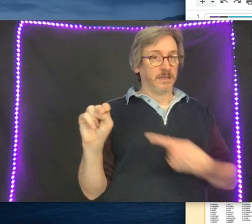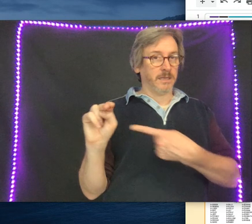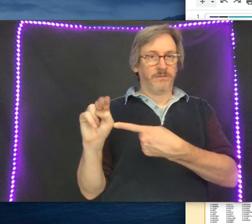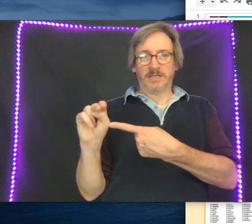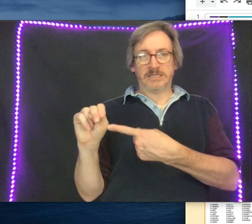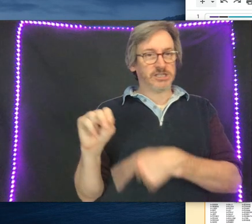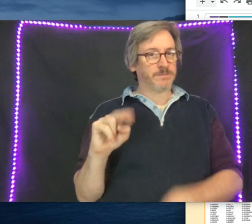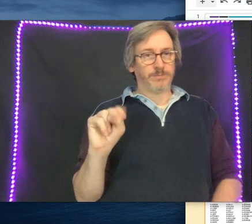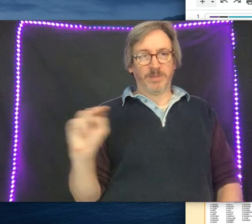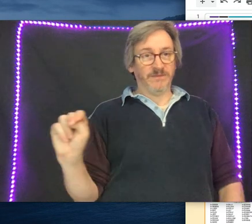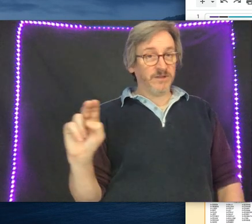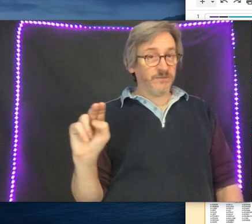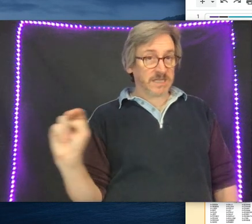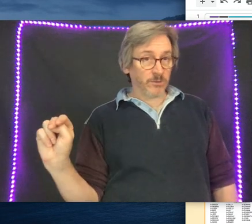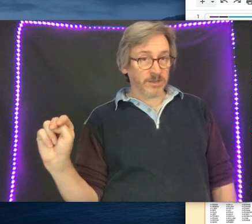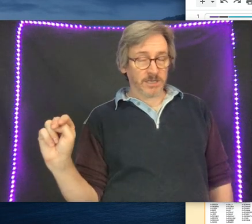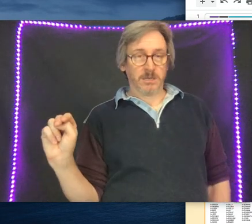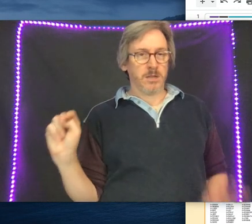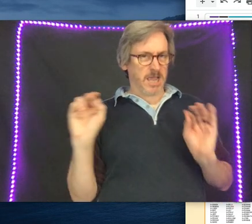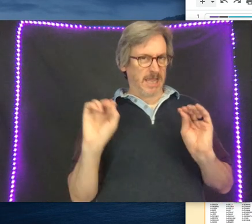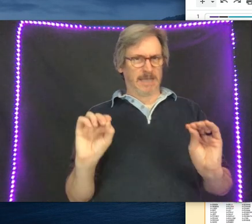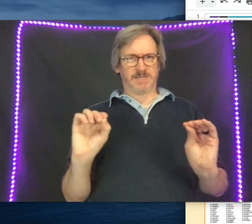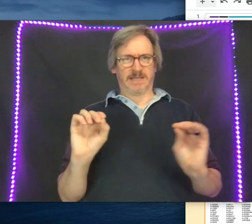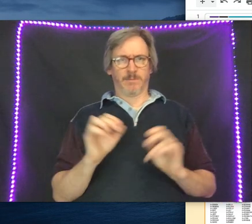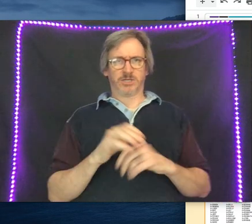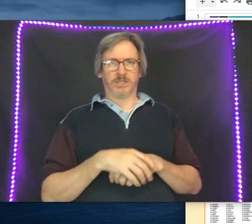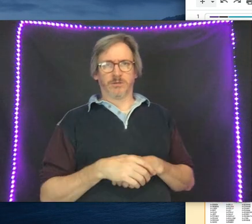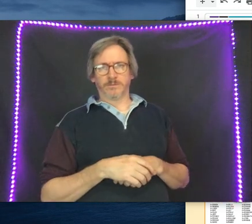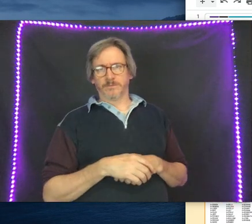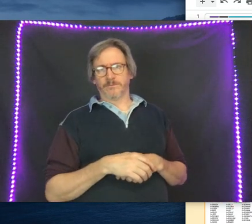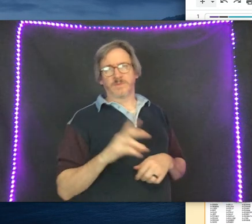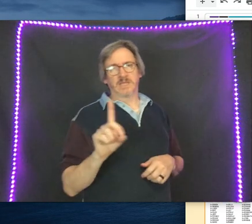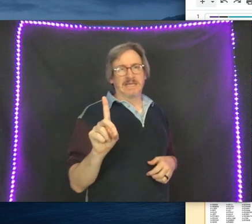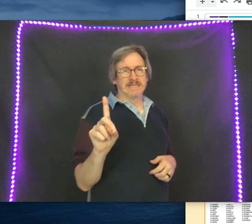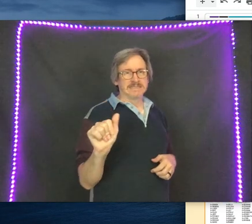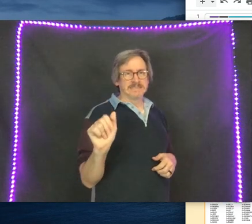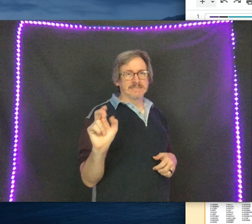That little thing, it just, even if you slide with it, it keeps it that much clearer.